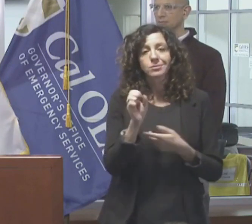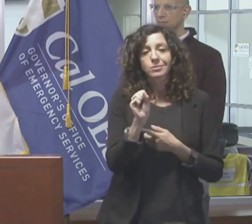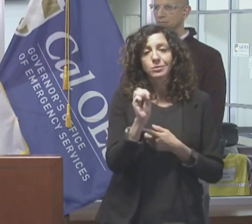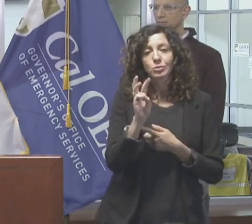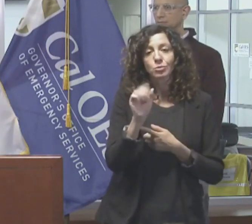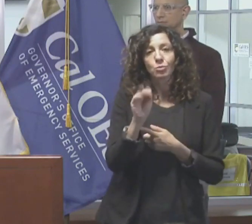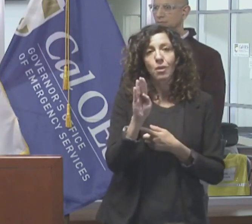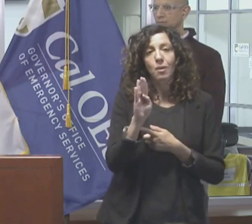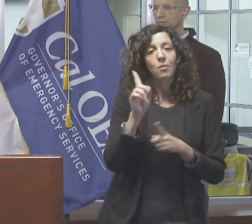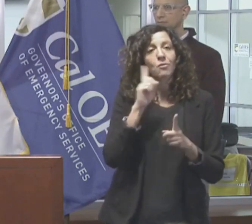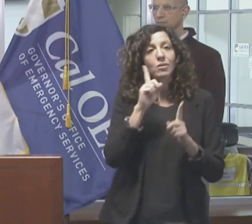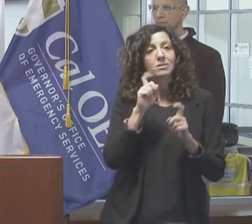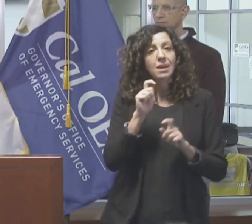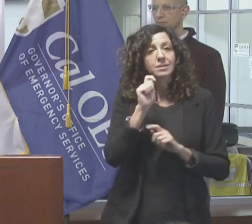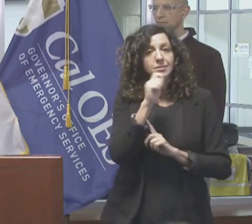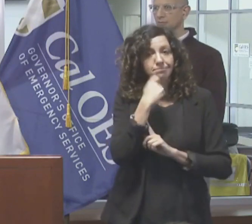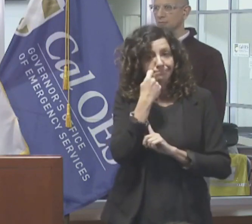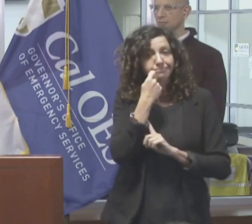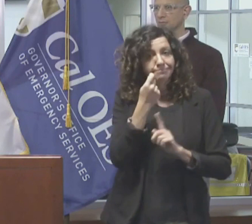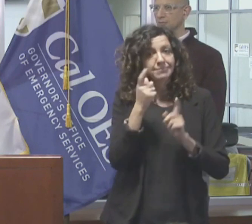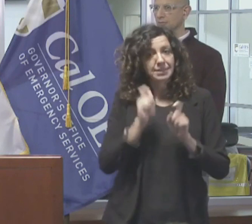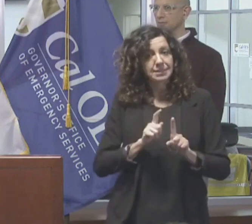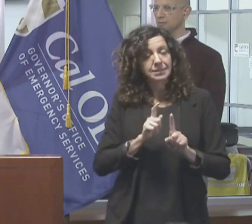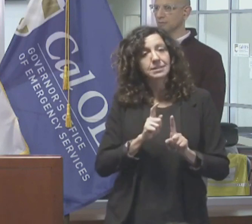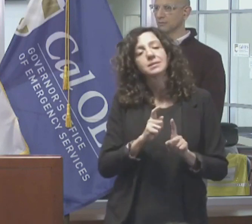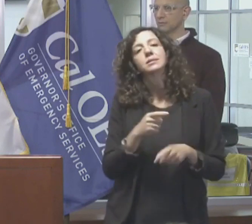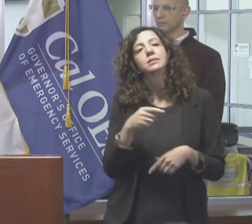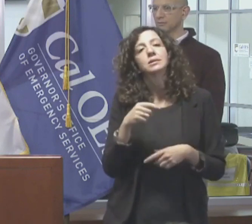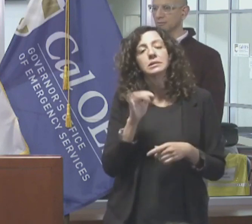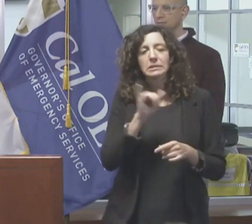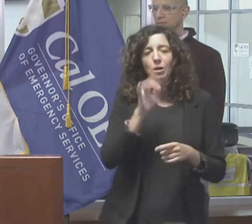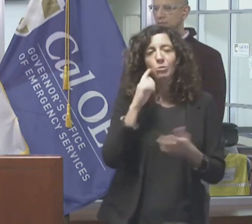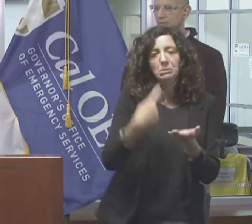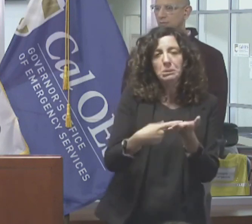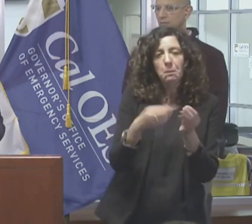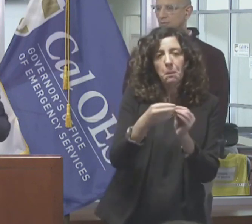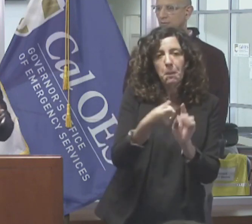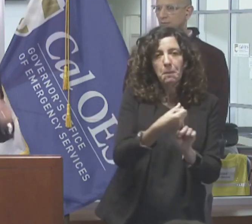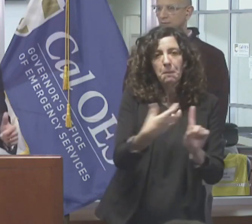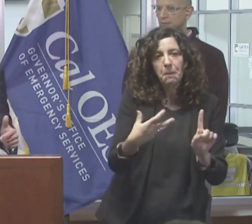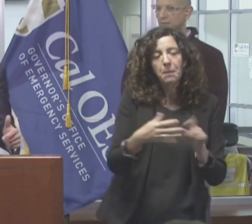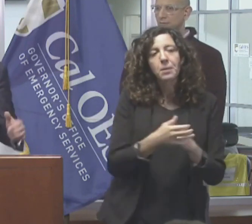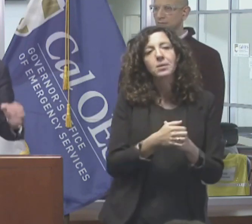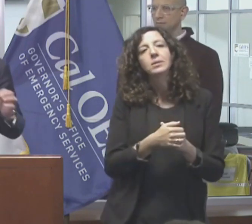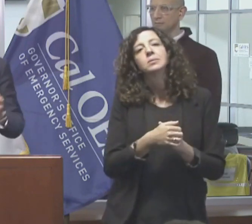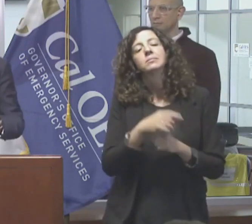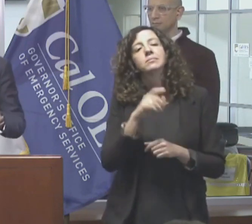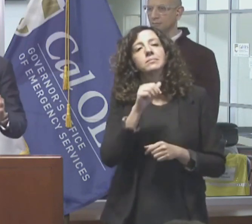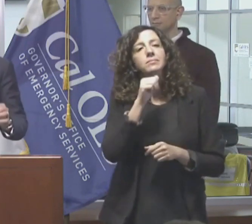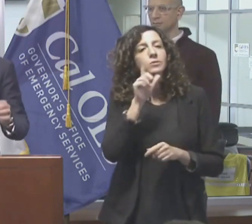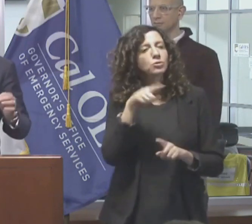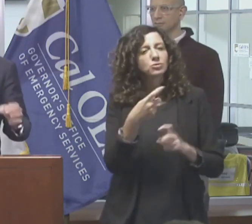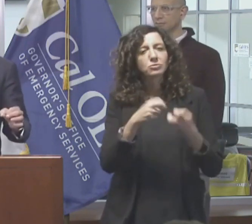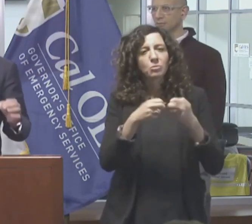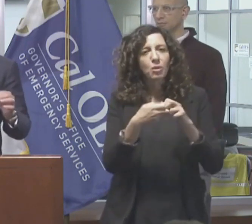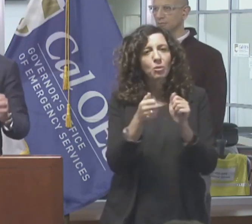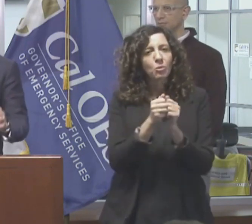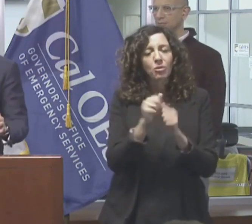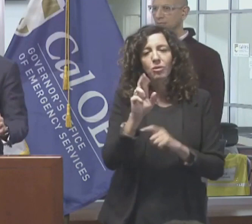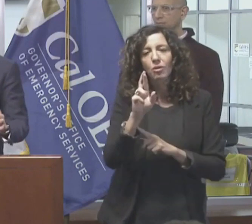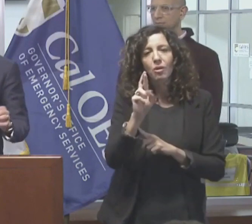swabs, and that's an issue that I will discuss in a moment, the issue of swabs, not just the issue of reagents, not just the issue of